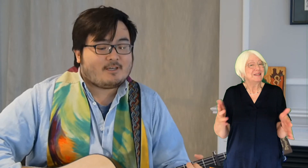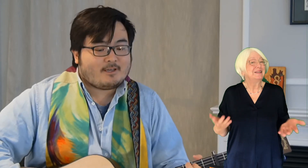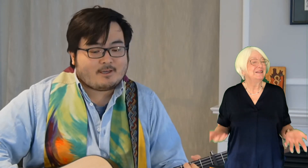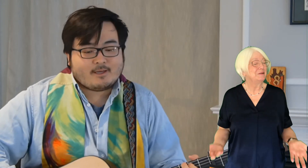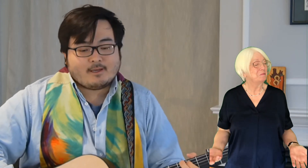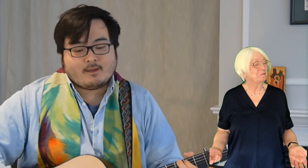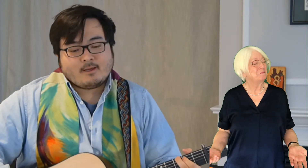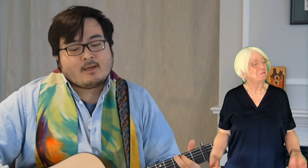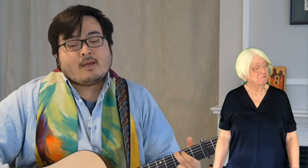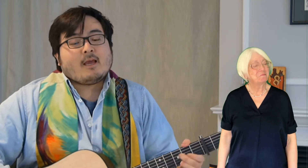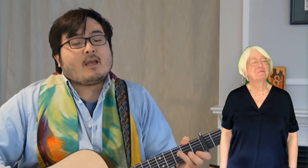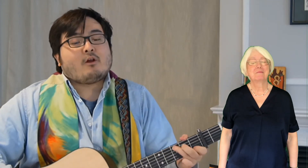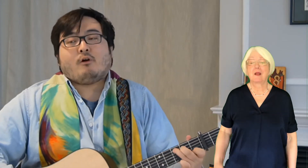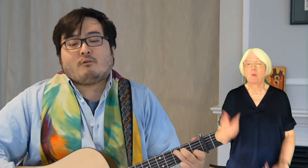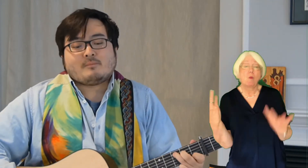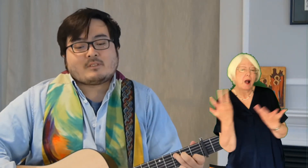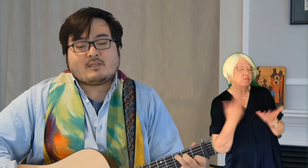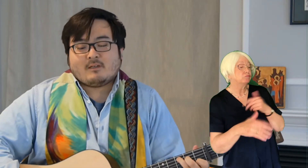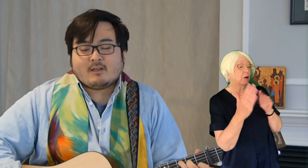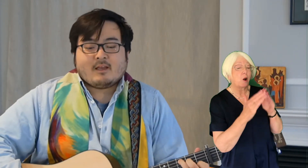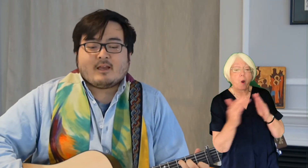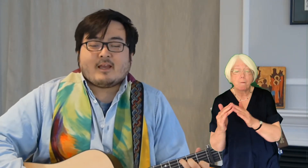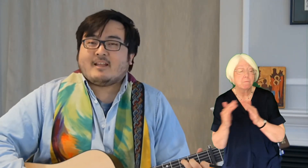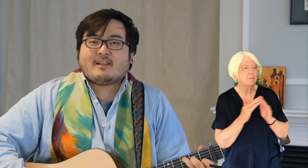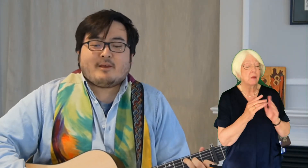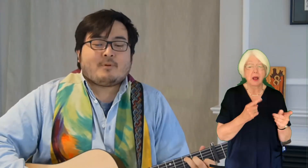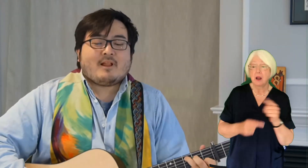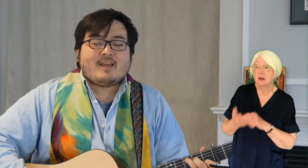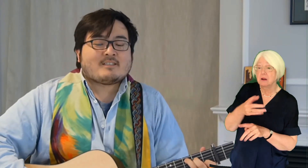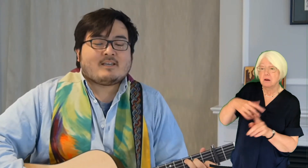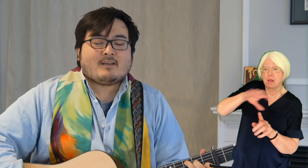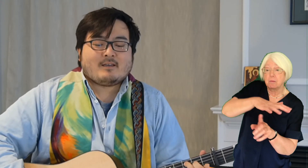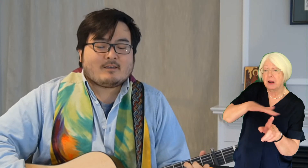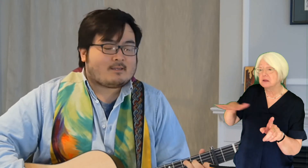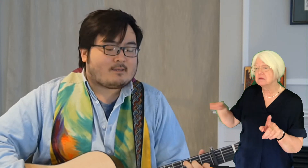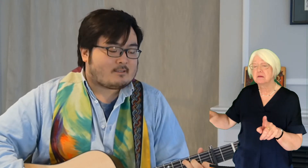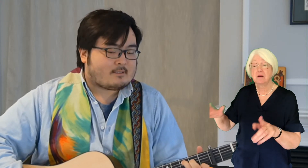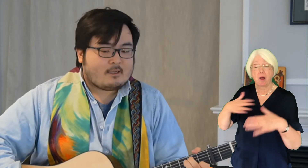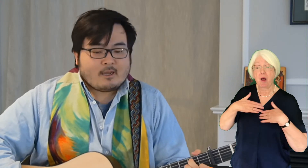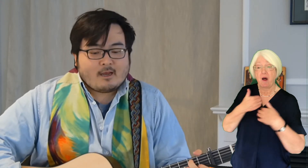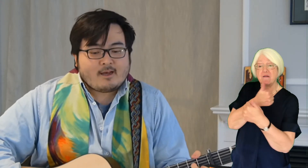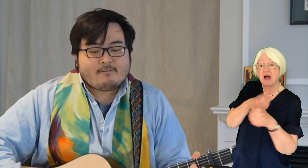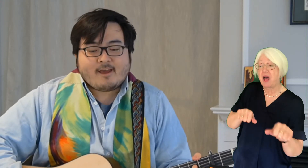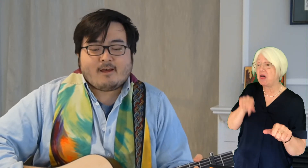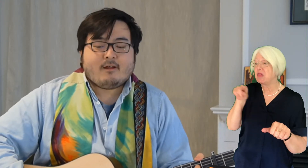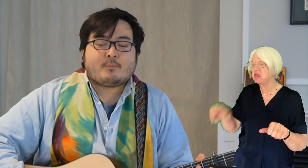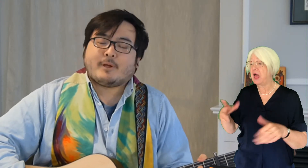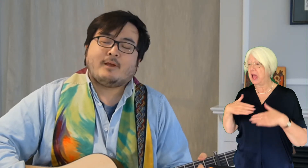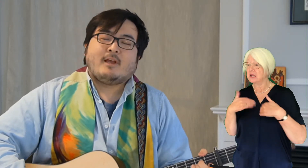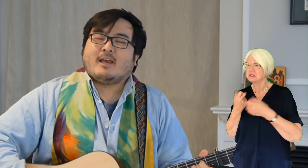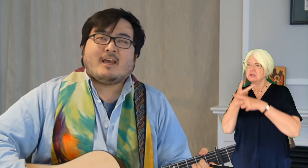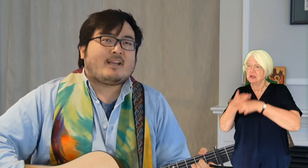ministry in homes and in the places of